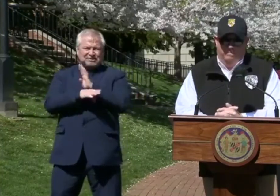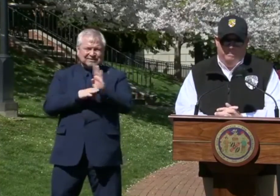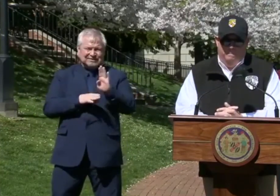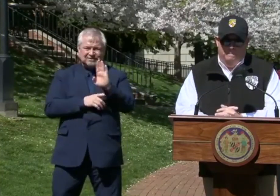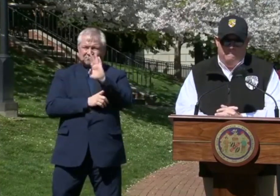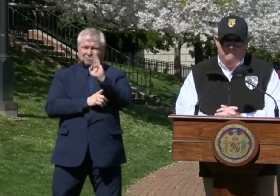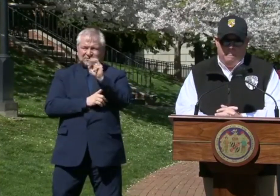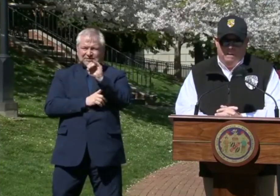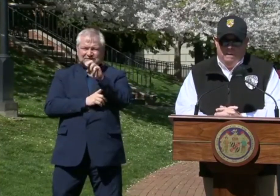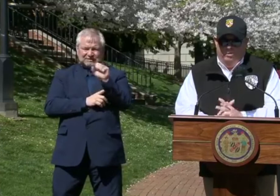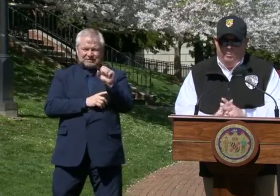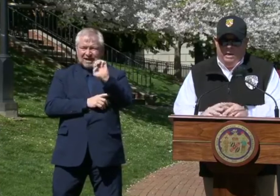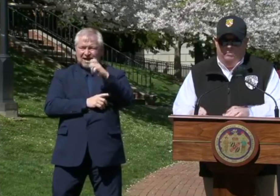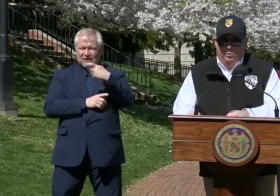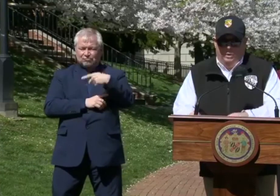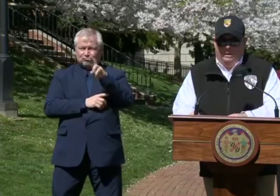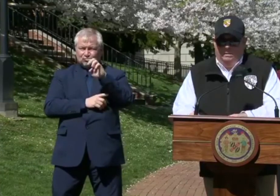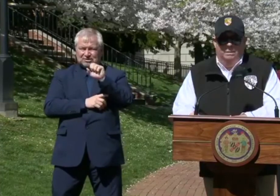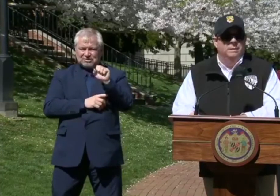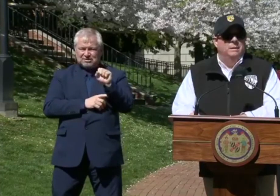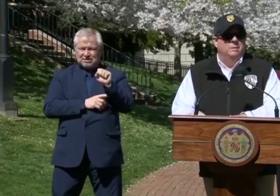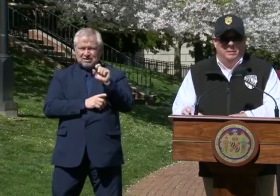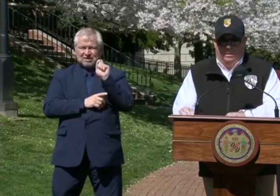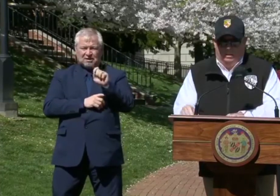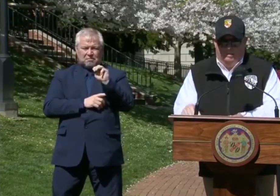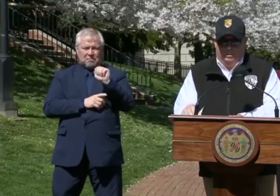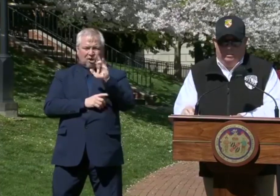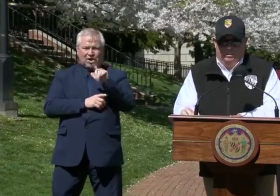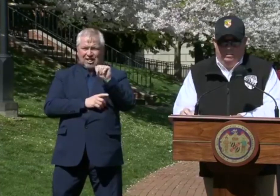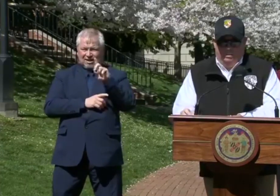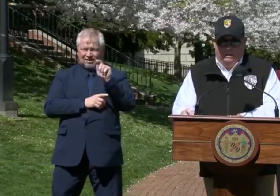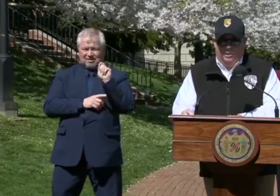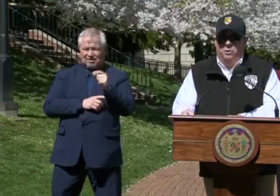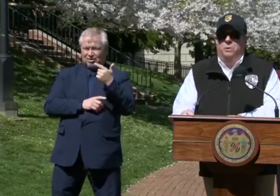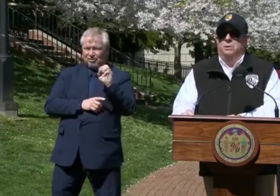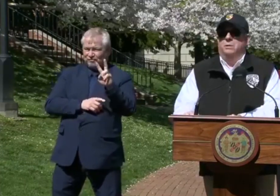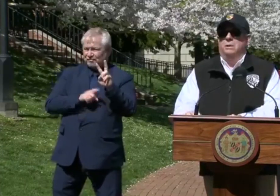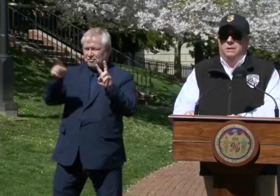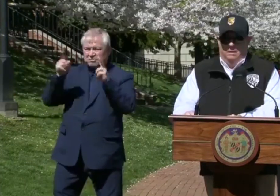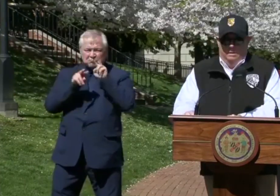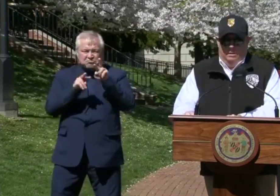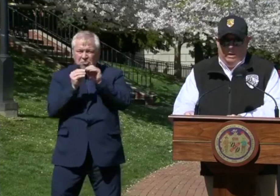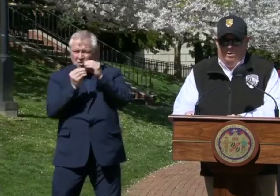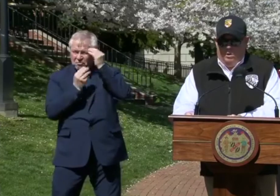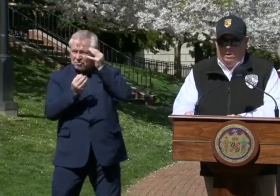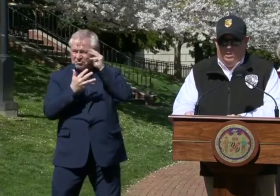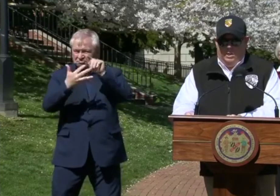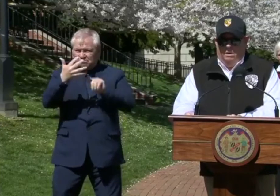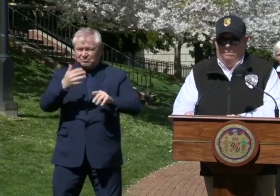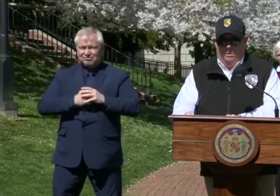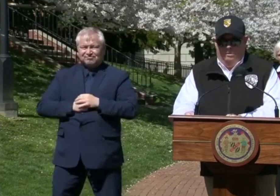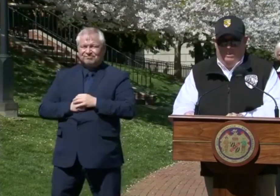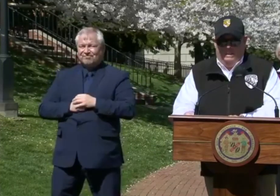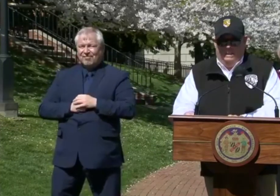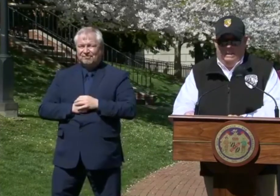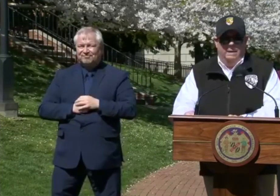businessexpress.maryland.gov. Over the past few weeks, we took steps to direct insurers to waive all cost sharing